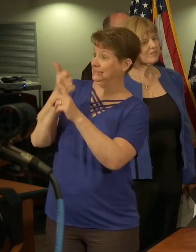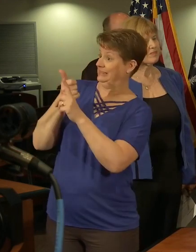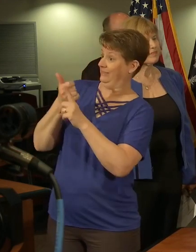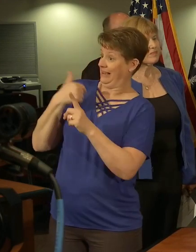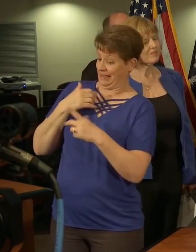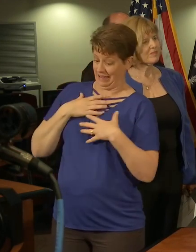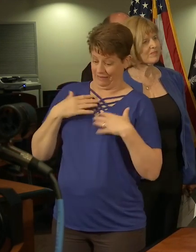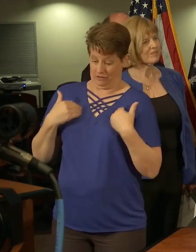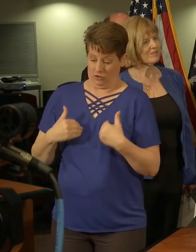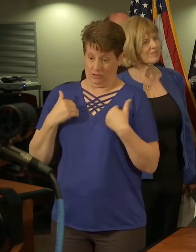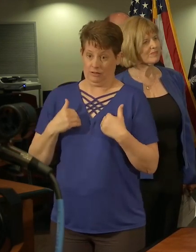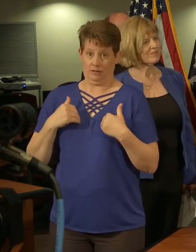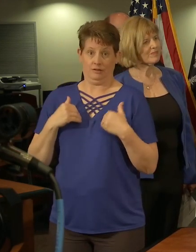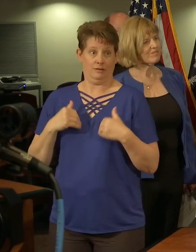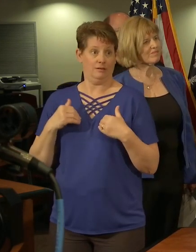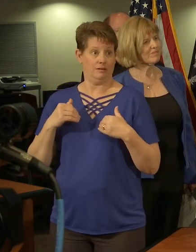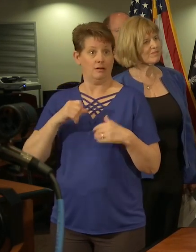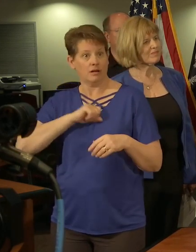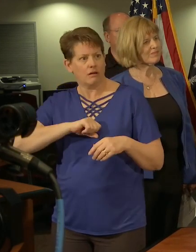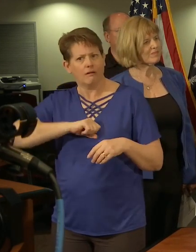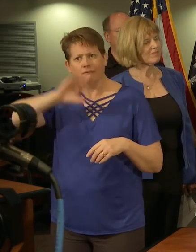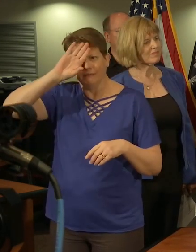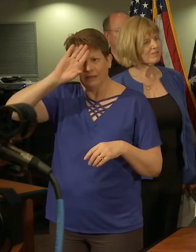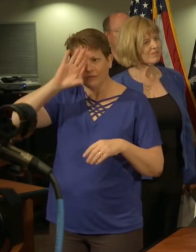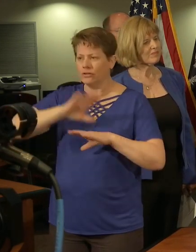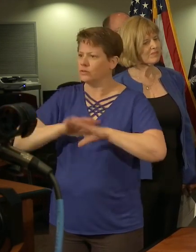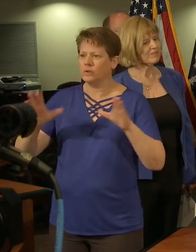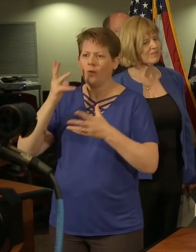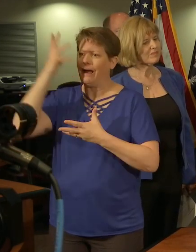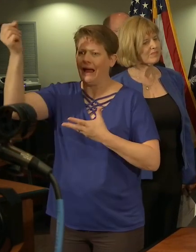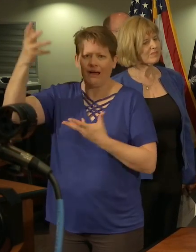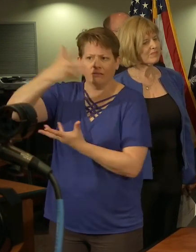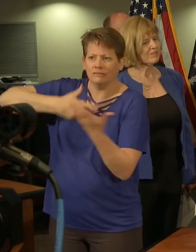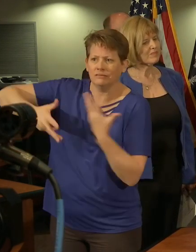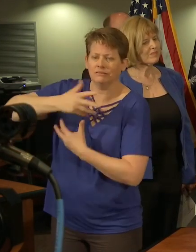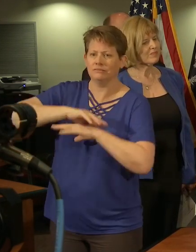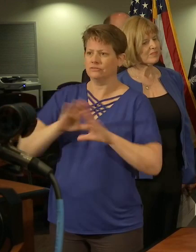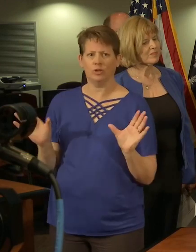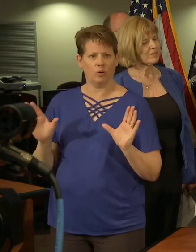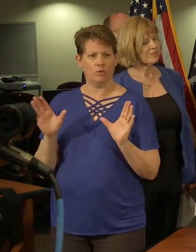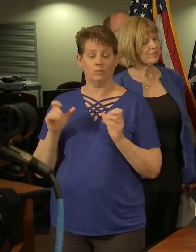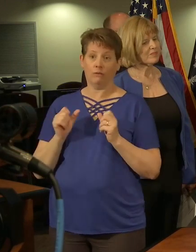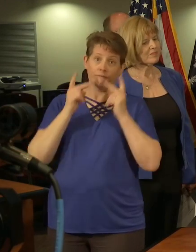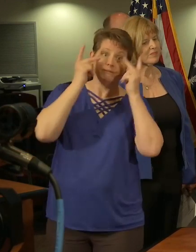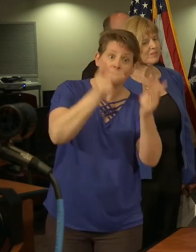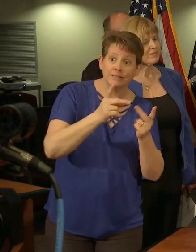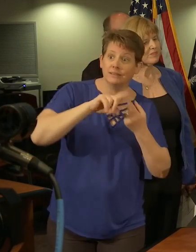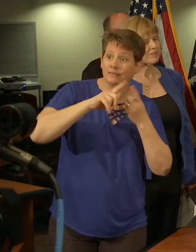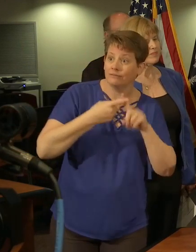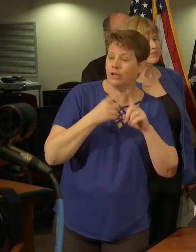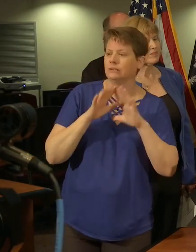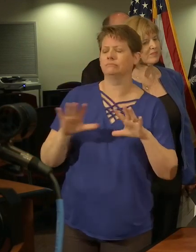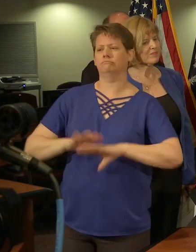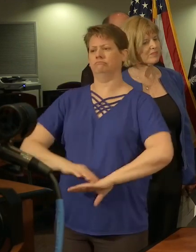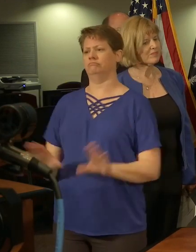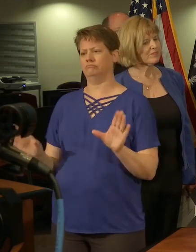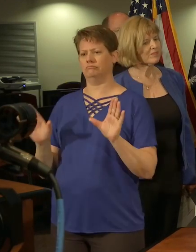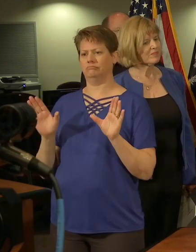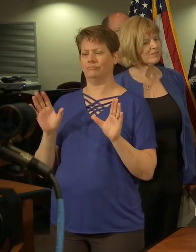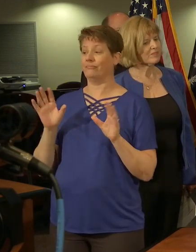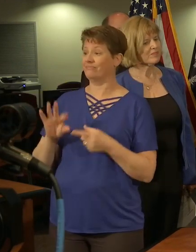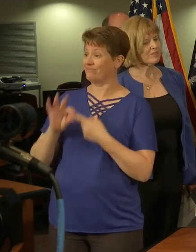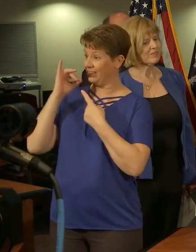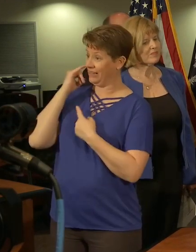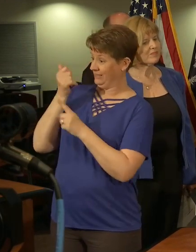fever, you should not be in public places, at large social gatherings, or visiting others, particularly those who are vulnerable